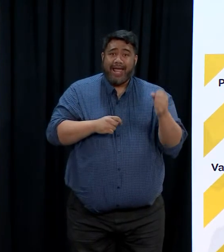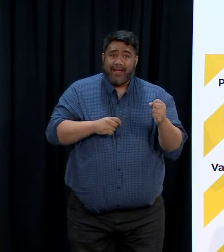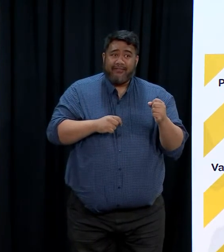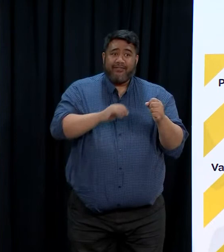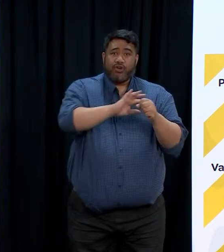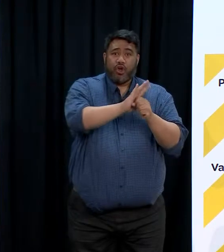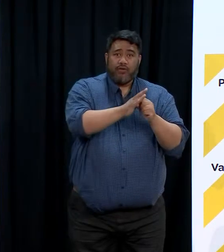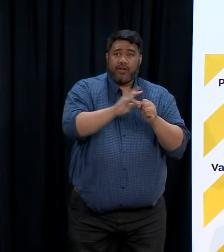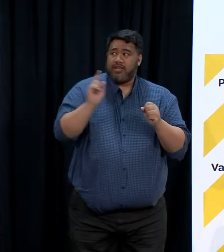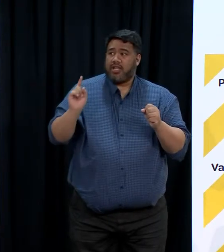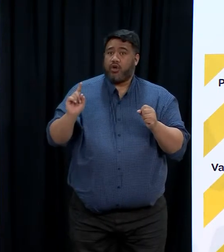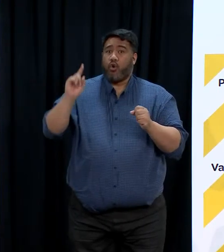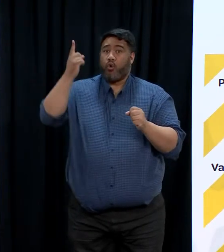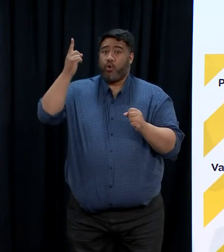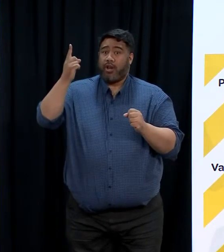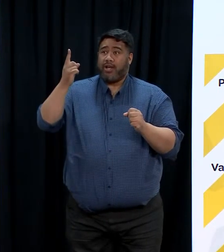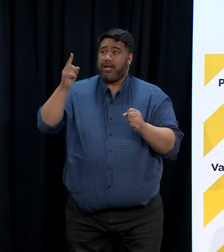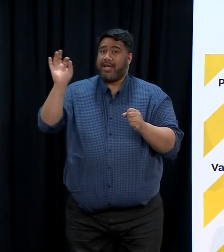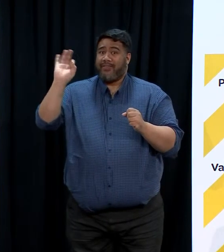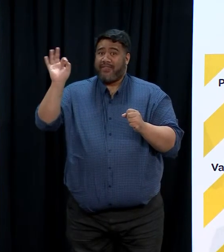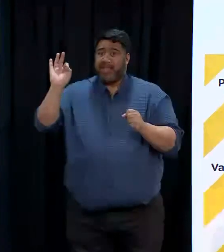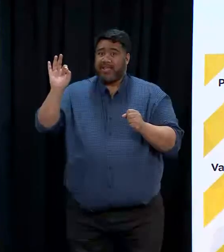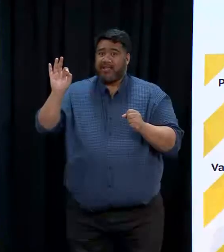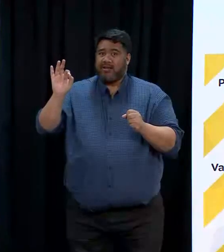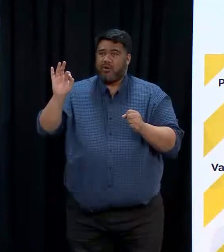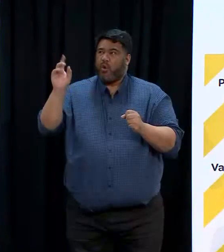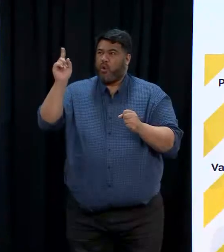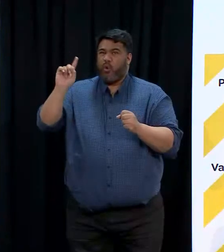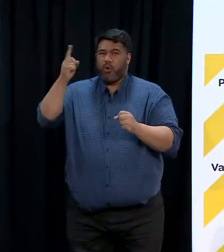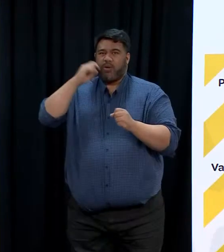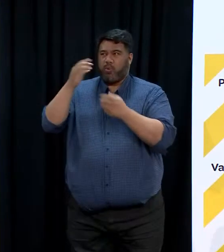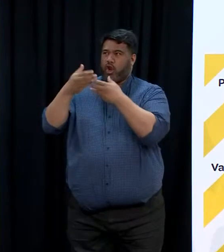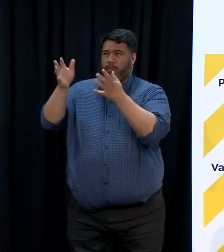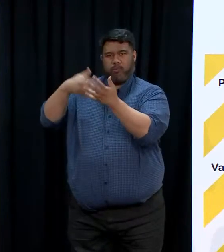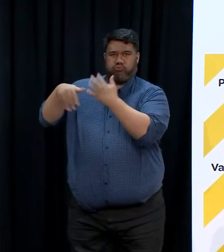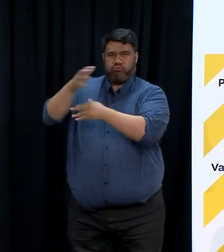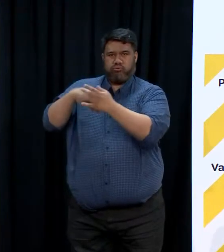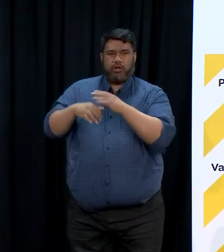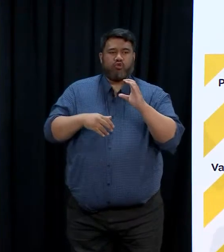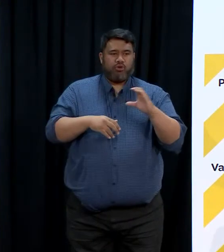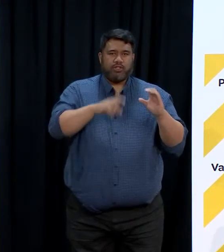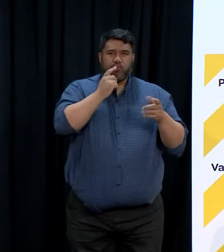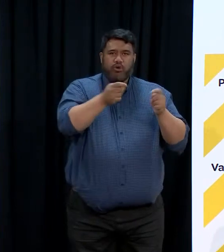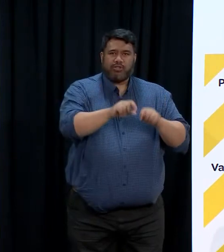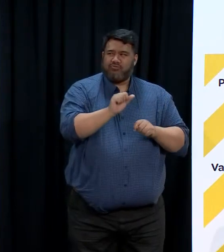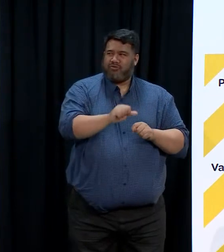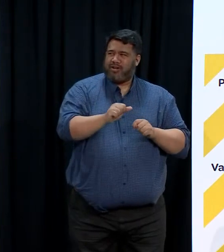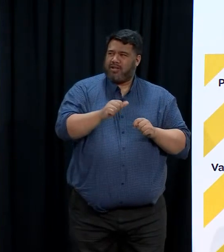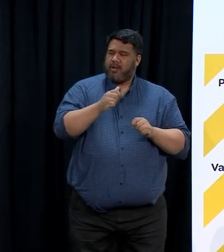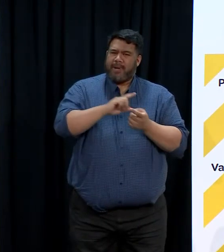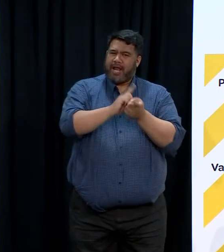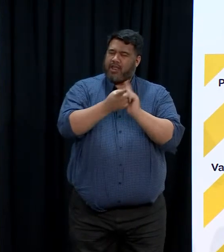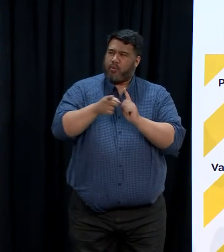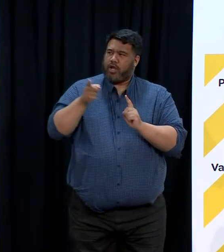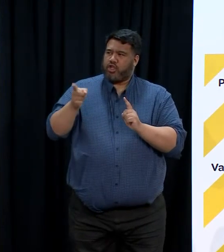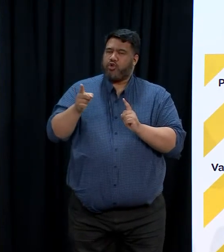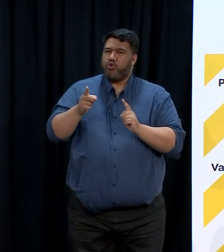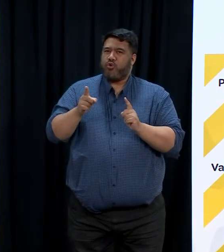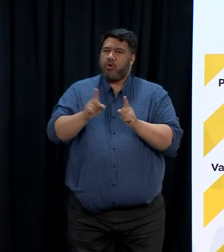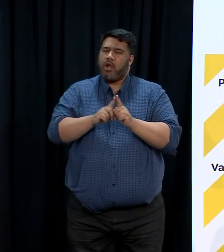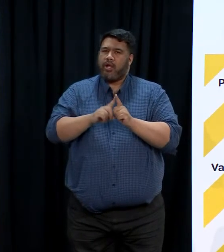Auckland. So why have you not made some kind of arrangement for the South Island where you effectively use the Cook Strait as a